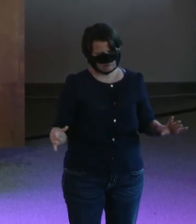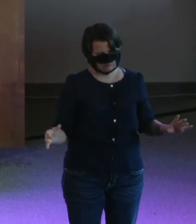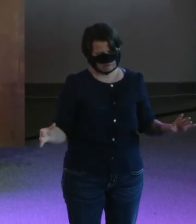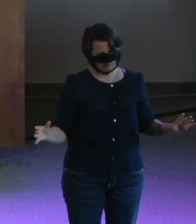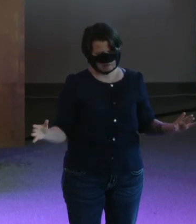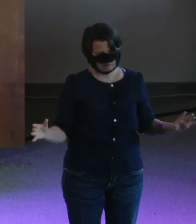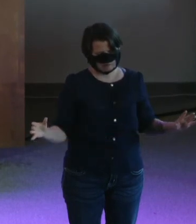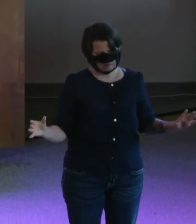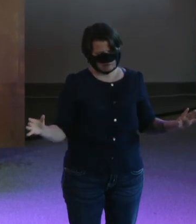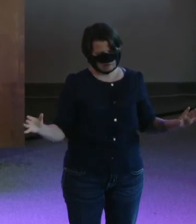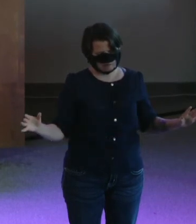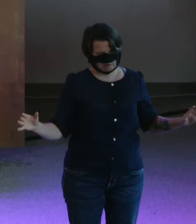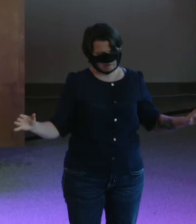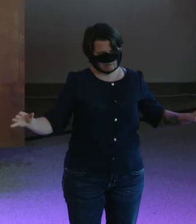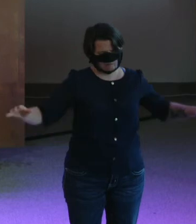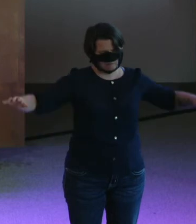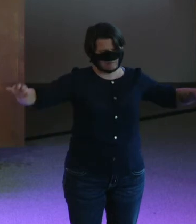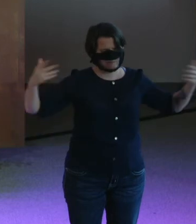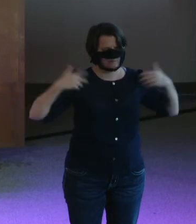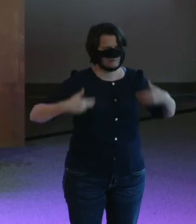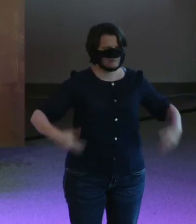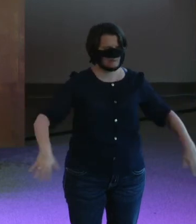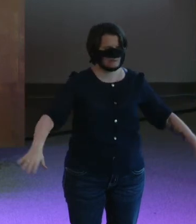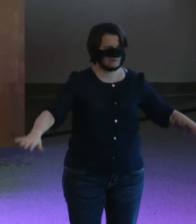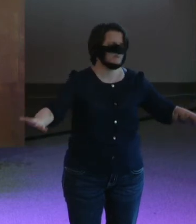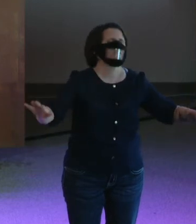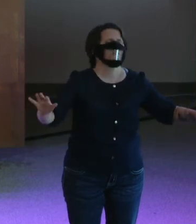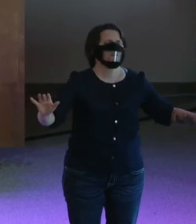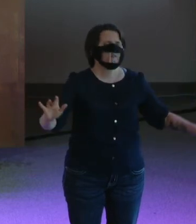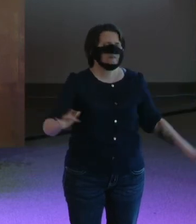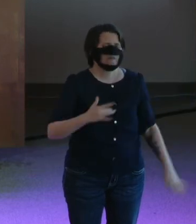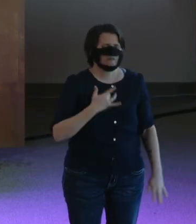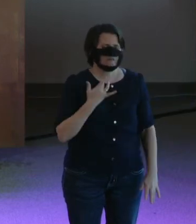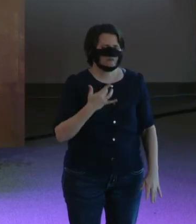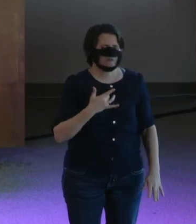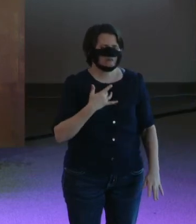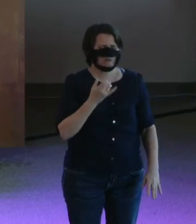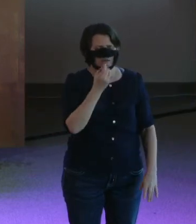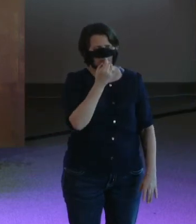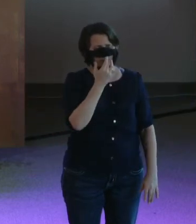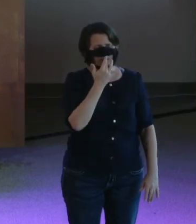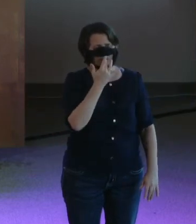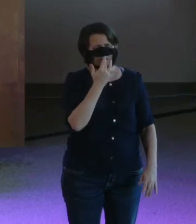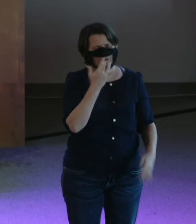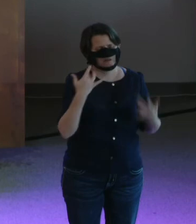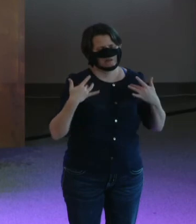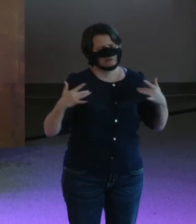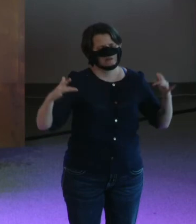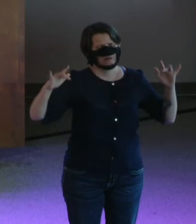And let go and just feel the lightness, my friends.